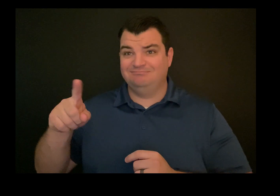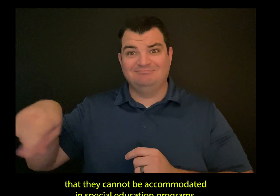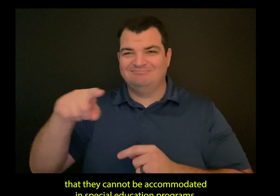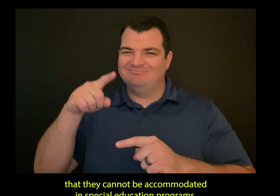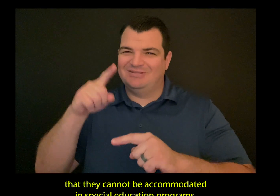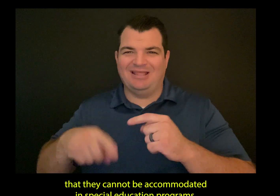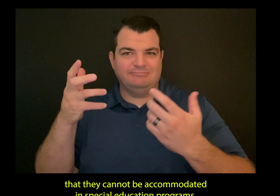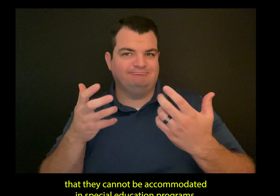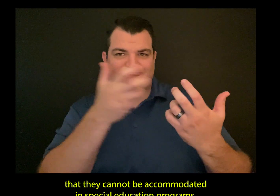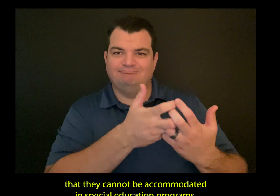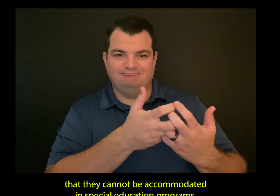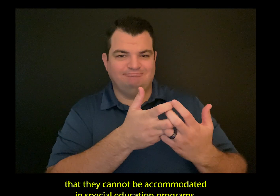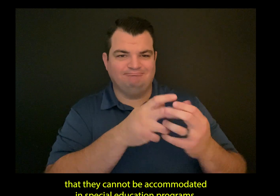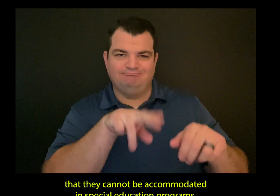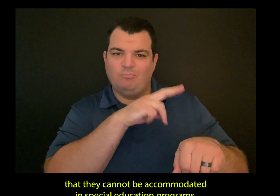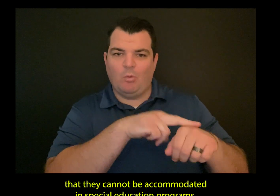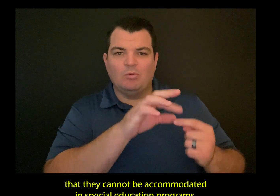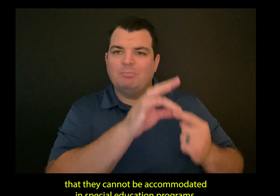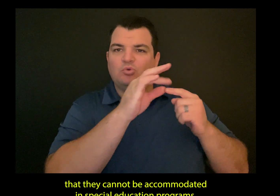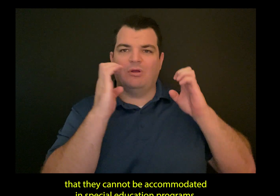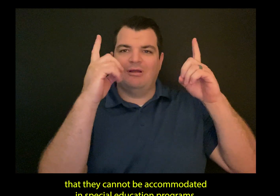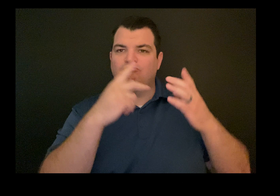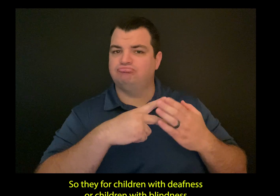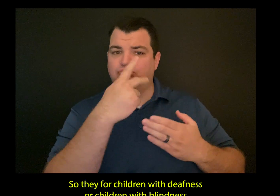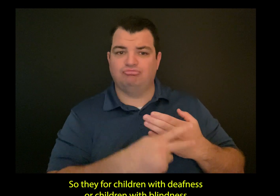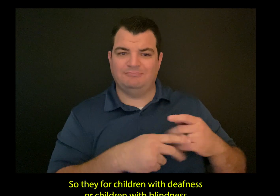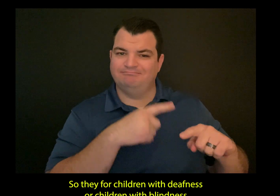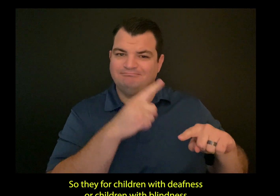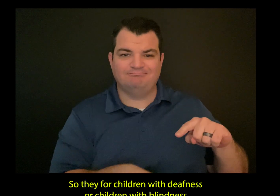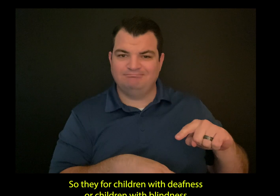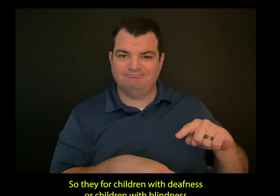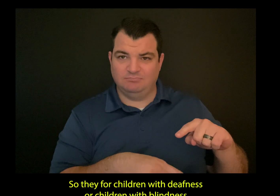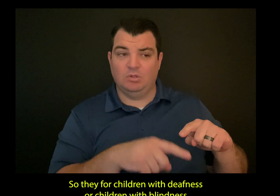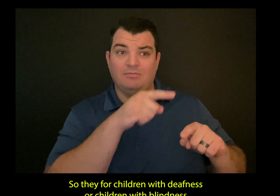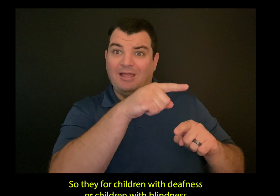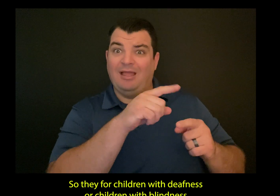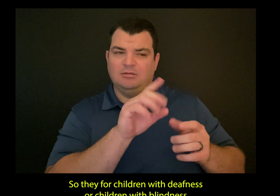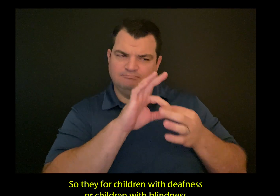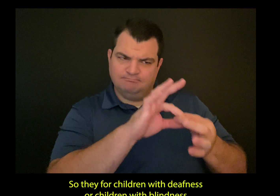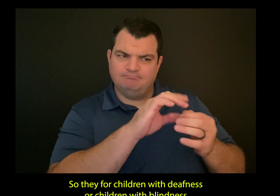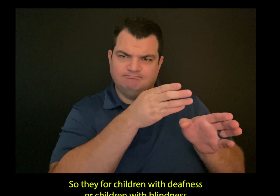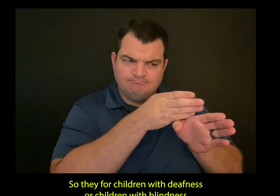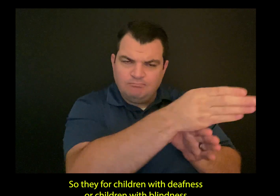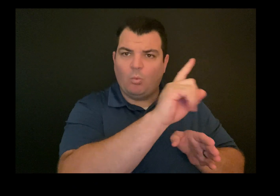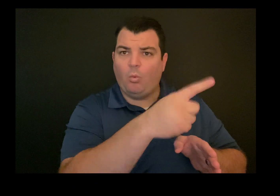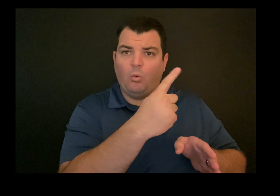that they cannot be accommodated in special education programs solely for children with deafness or children with blindness